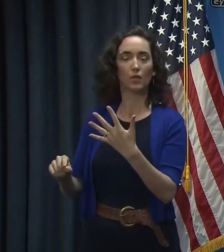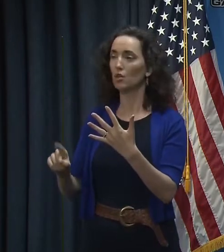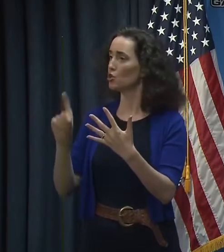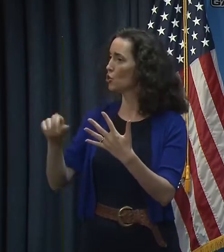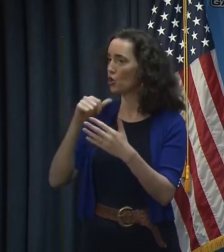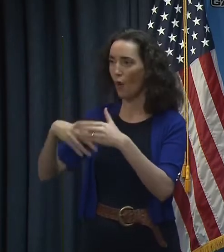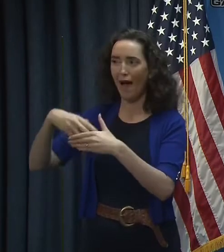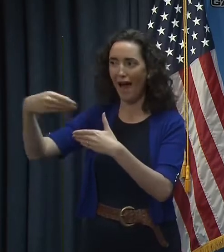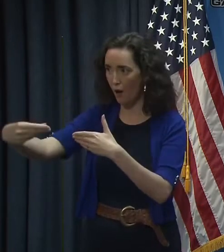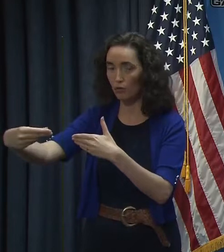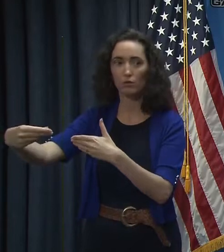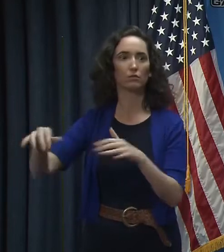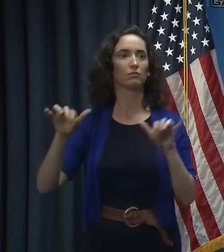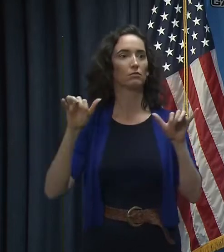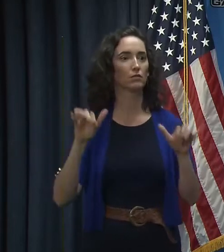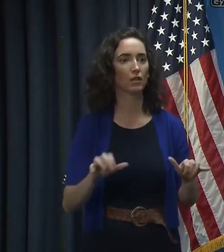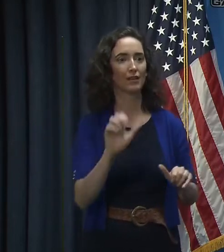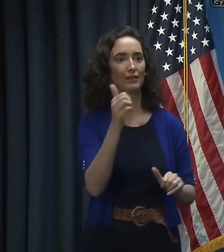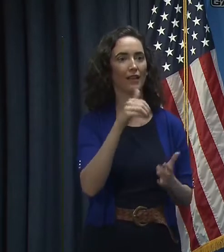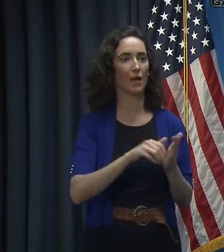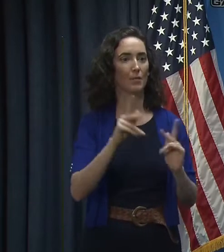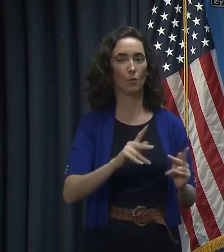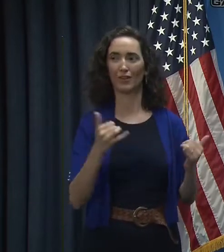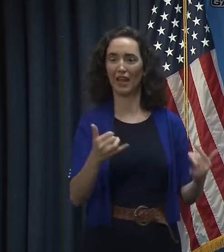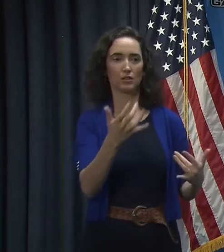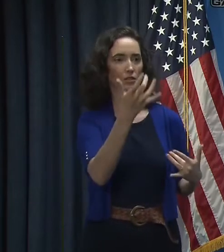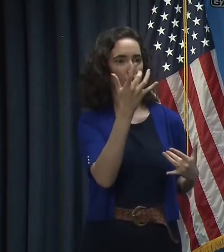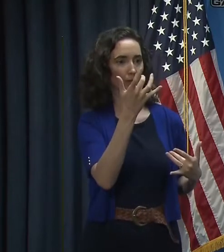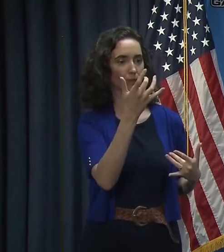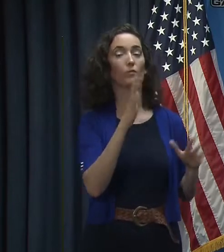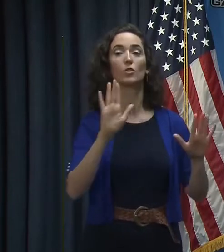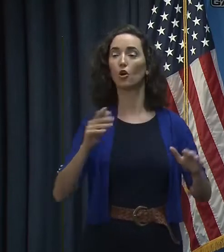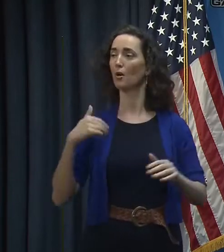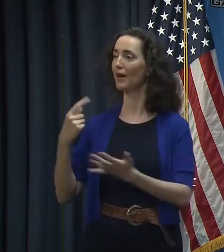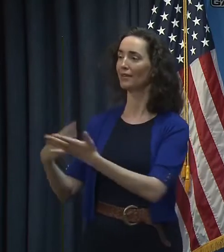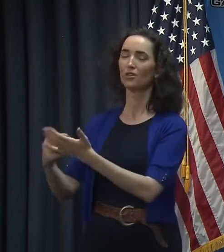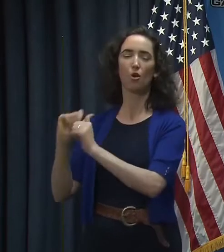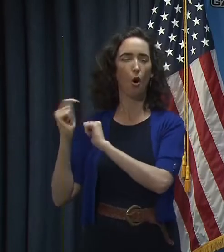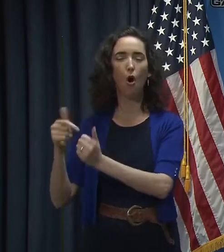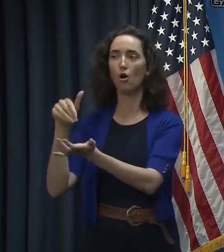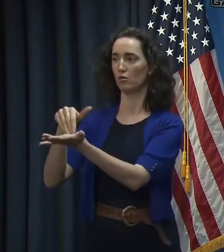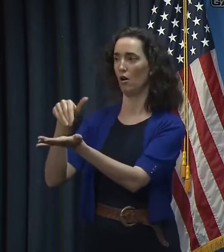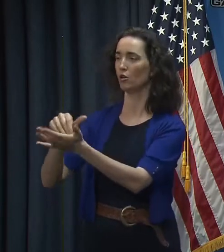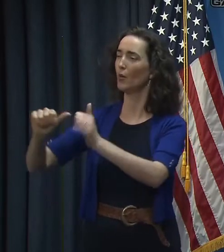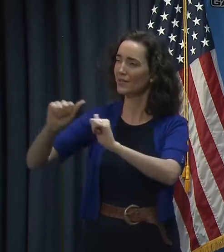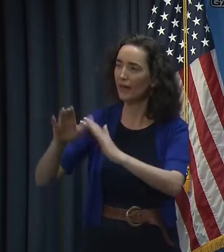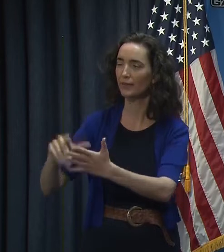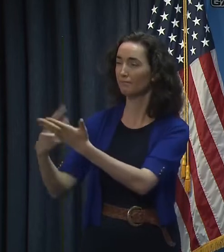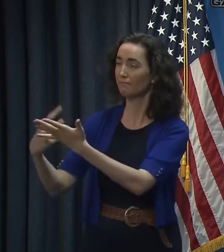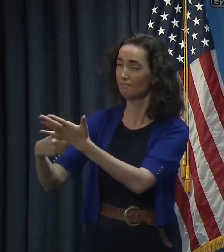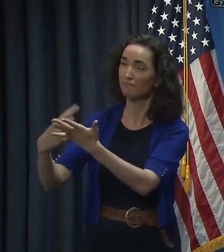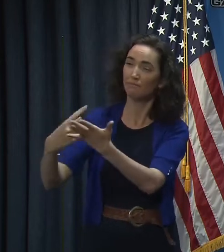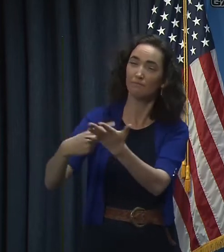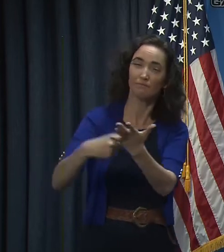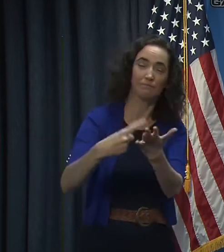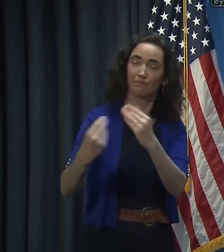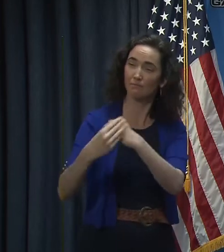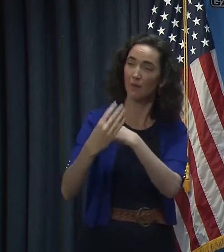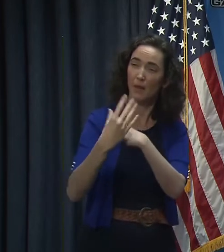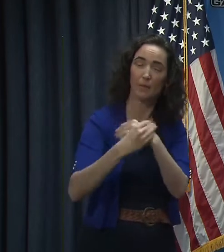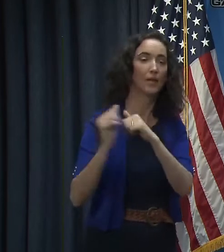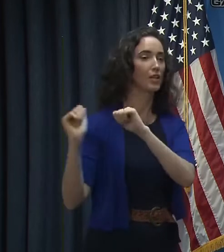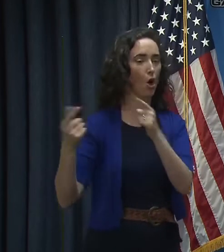Every single doctor and scientist who is advising me agreed that we need to be extremely cautious moving